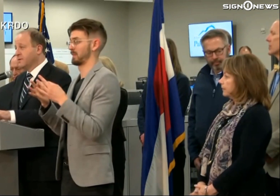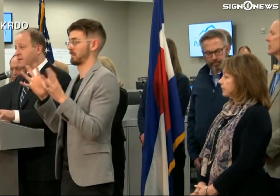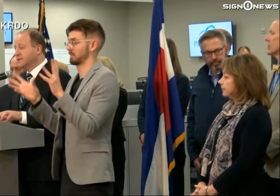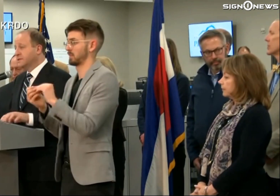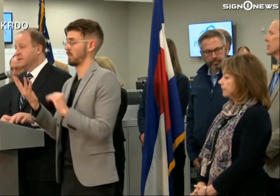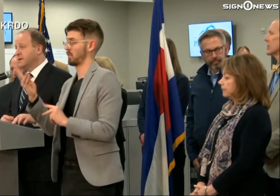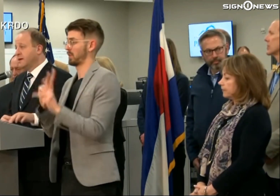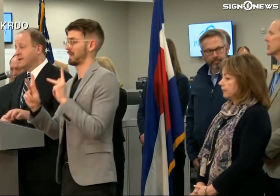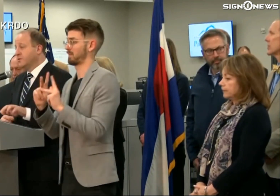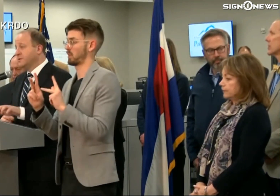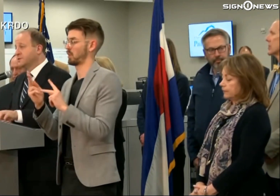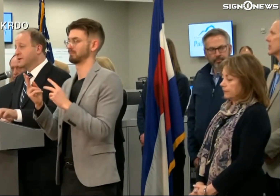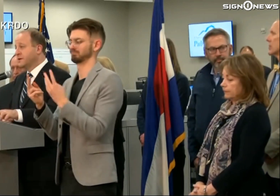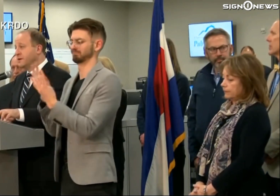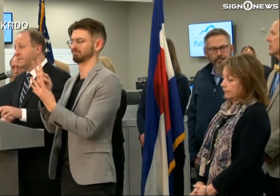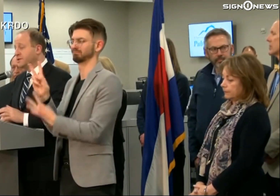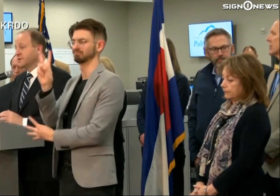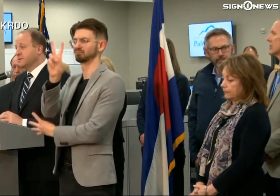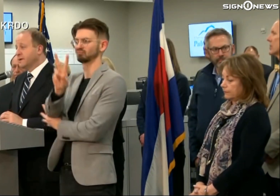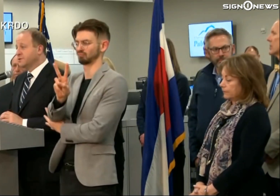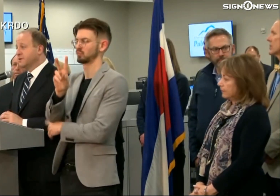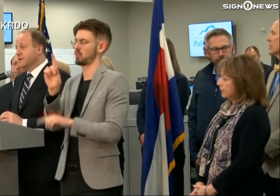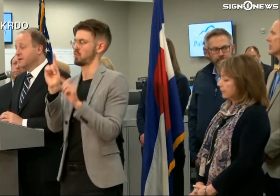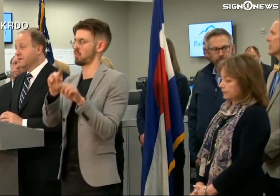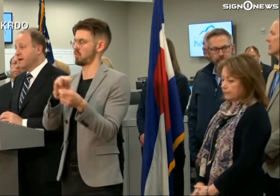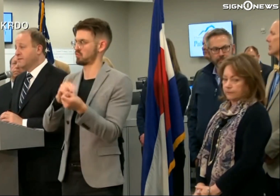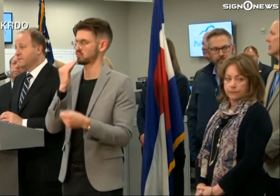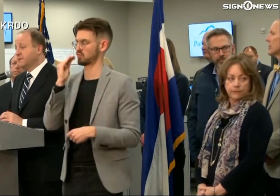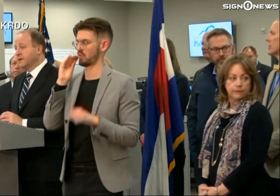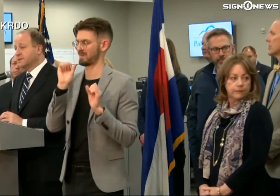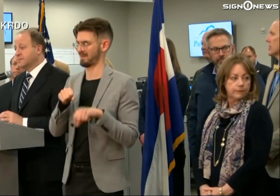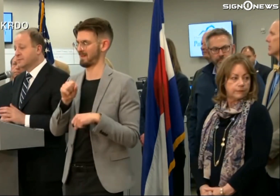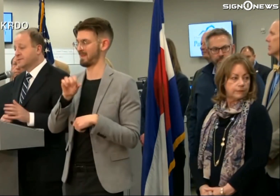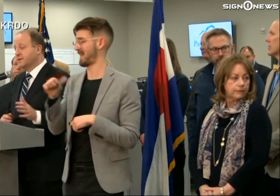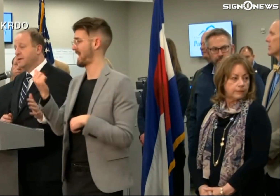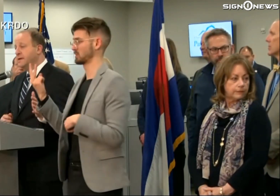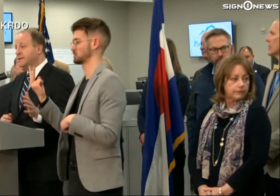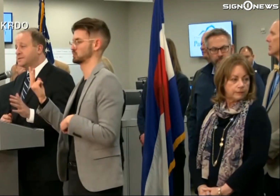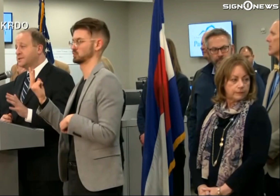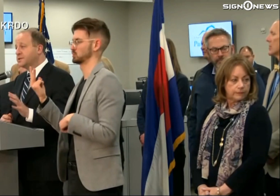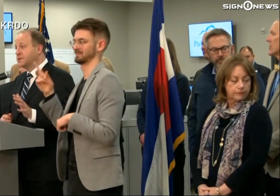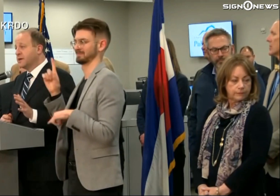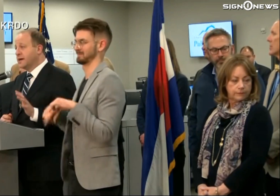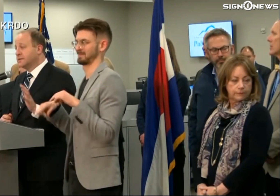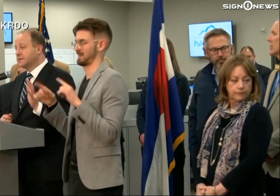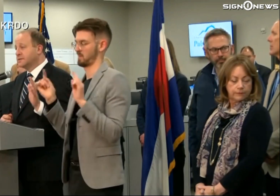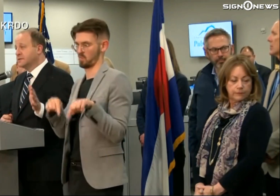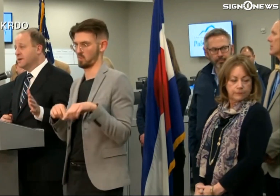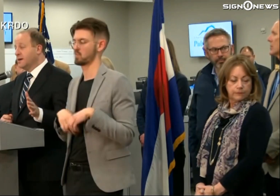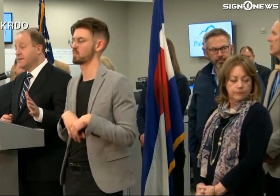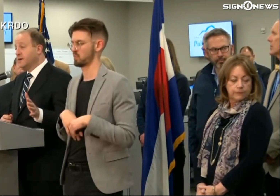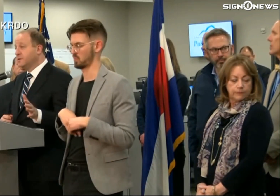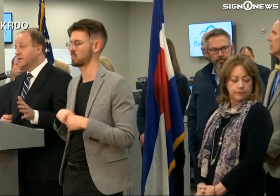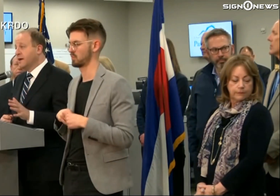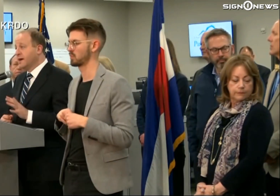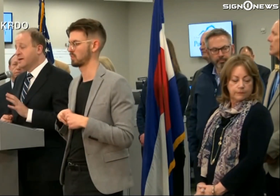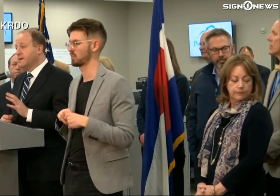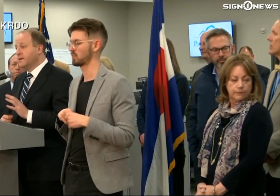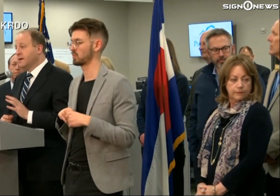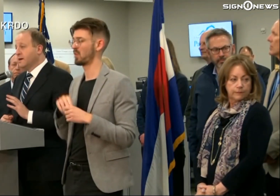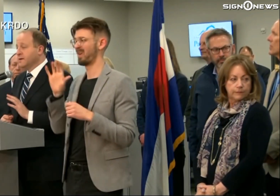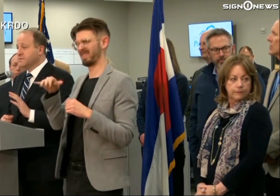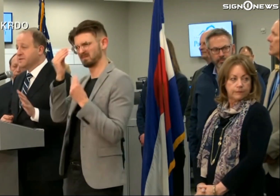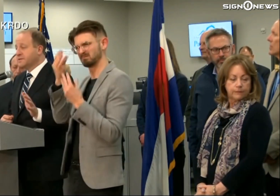people can go at once, and they will be screened on admission to make sure that they don't have flu-like symptoms. So this additional guidance is available